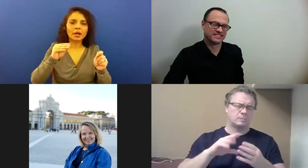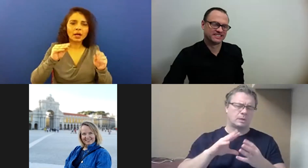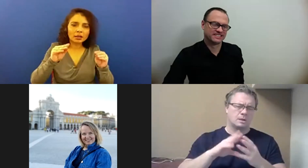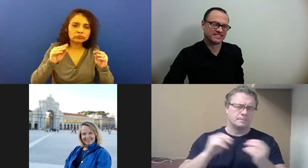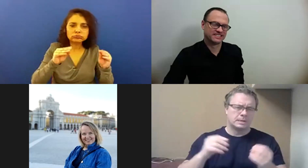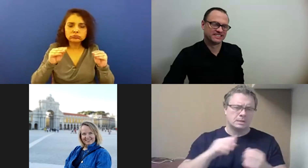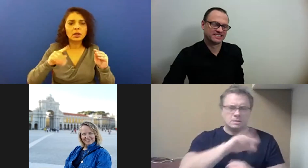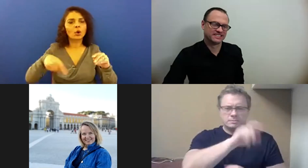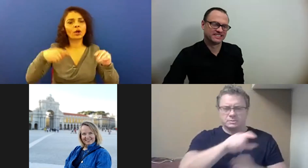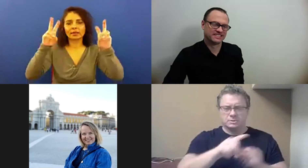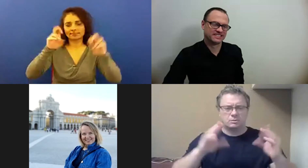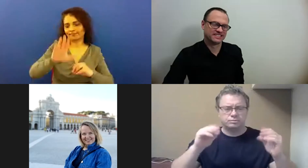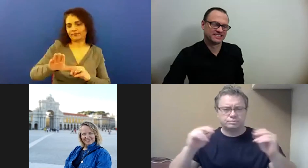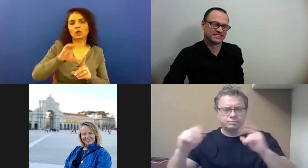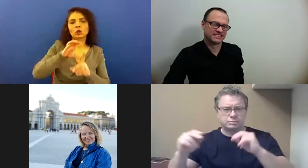I heard